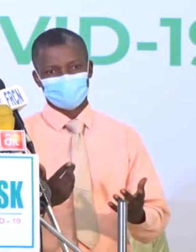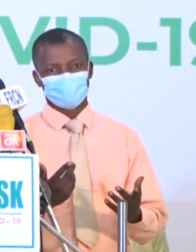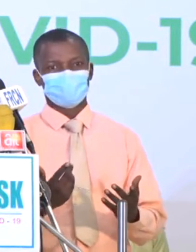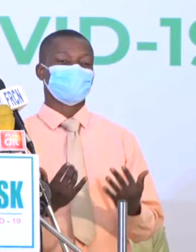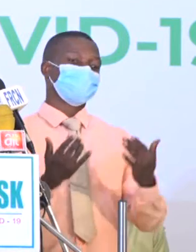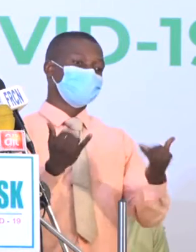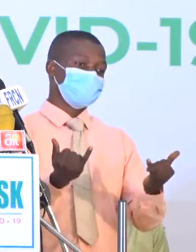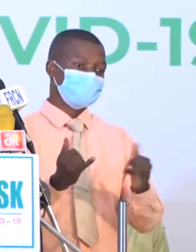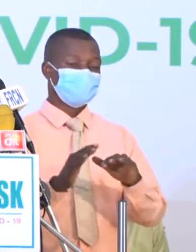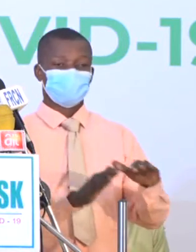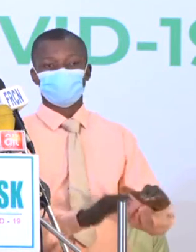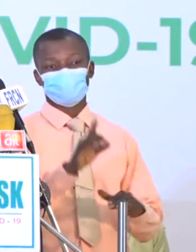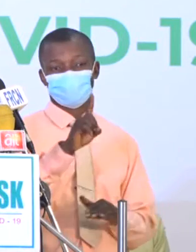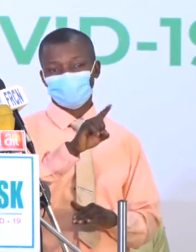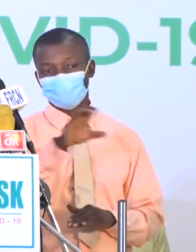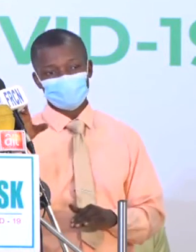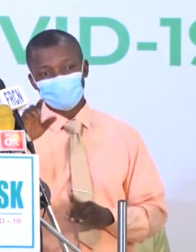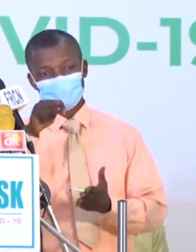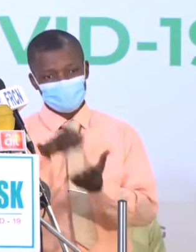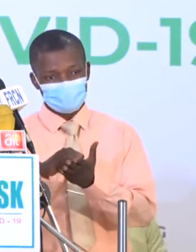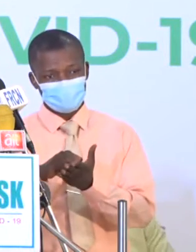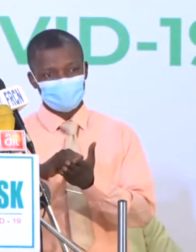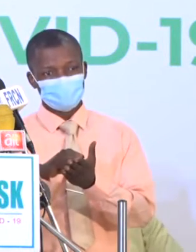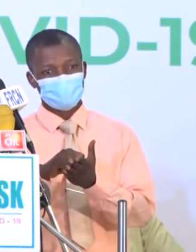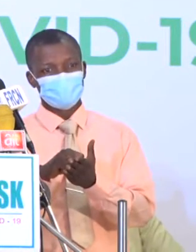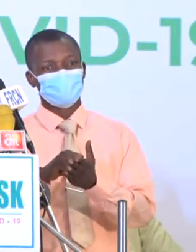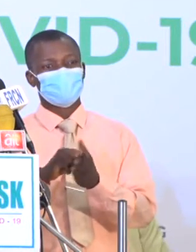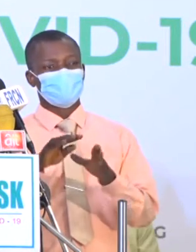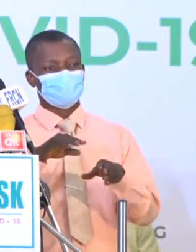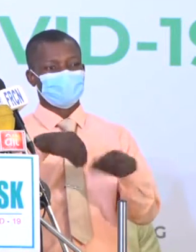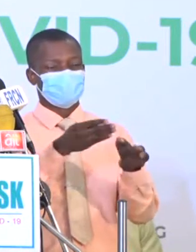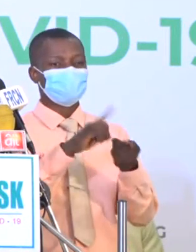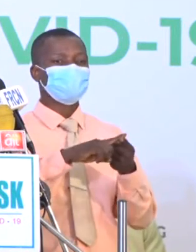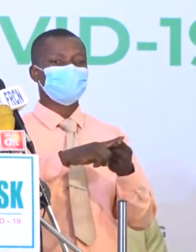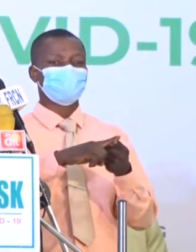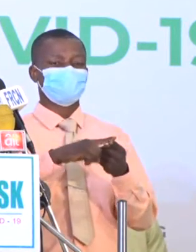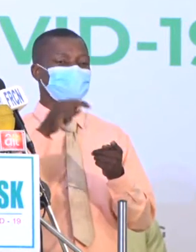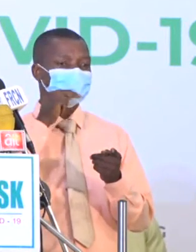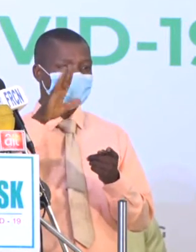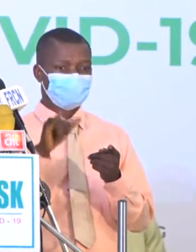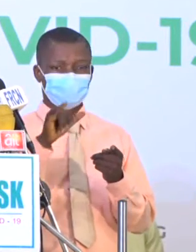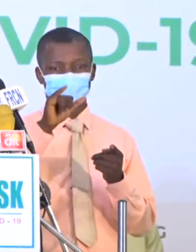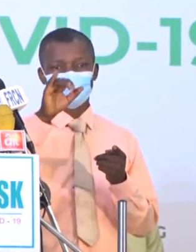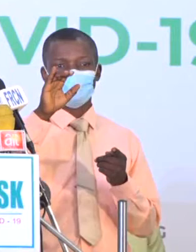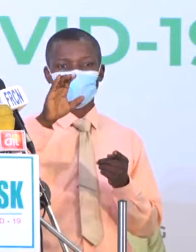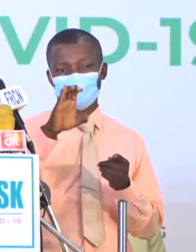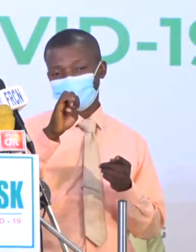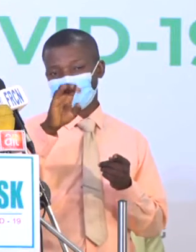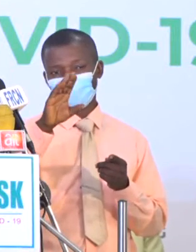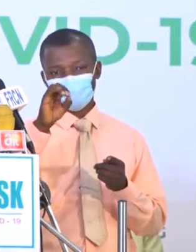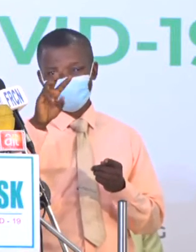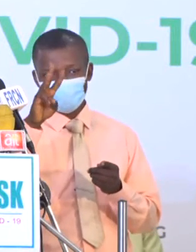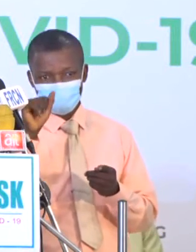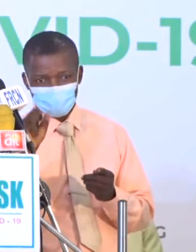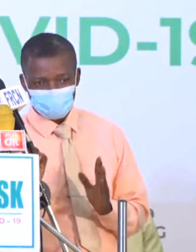Apart from the 100,000 allocated as the first wave to Nigeria by the COVAX facility, we also